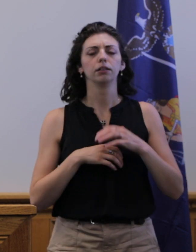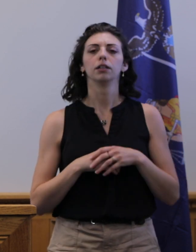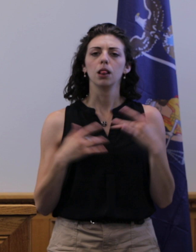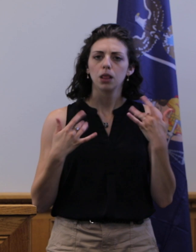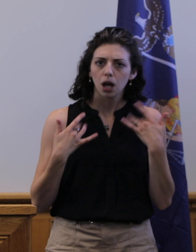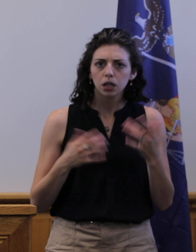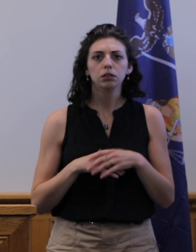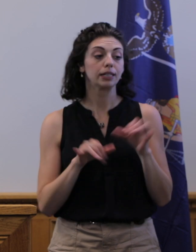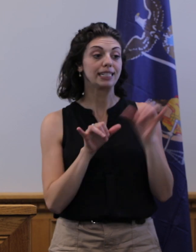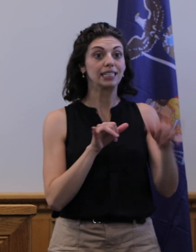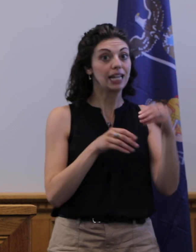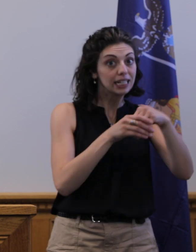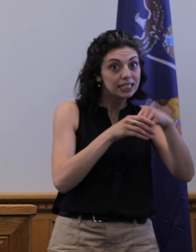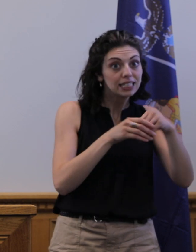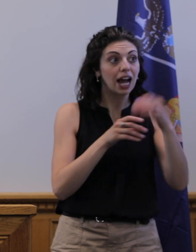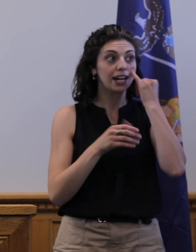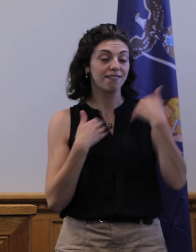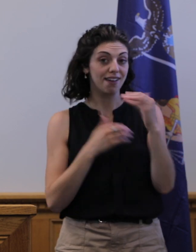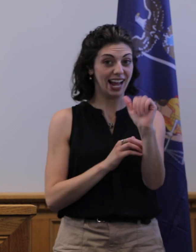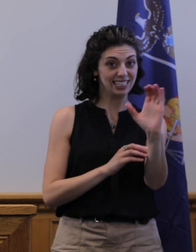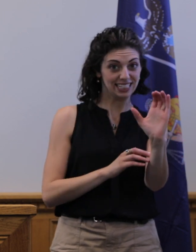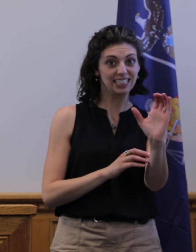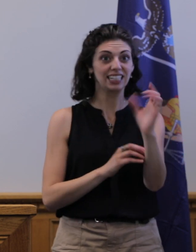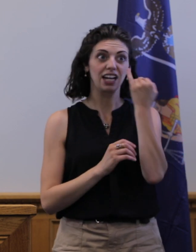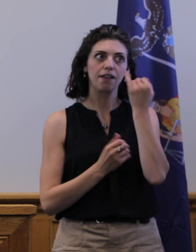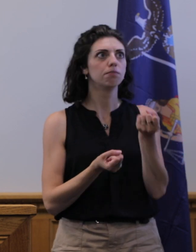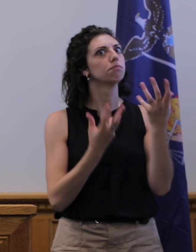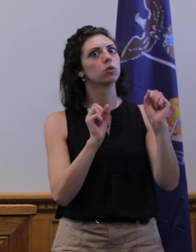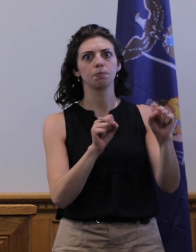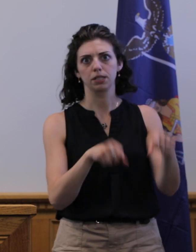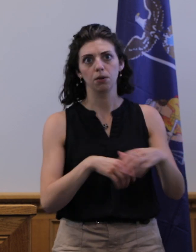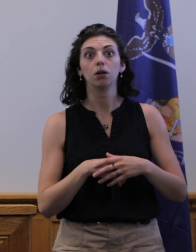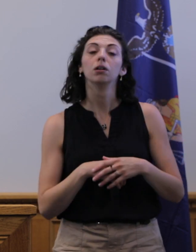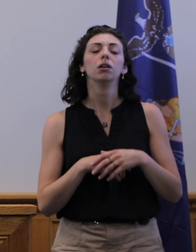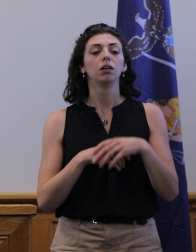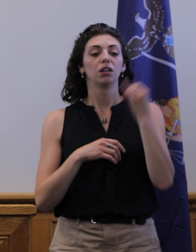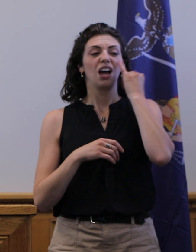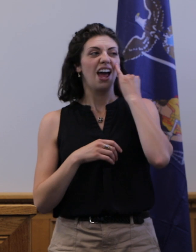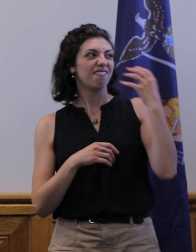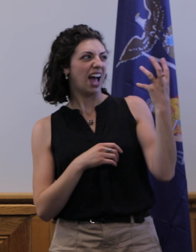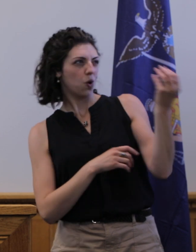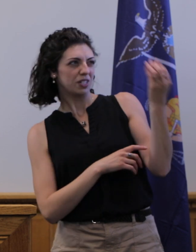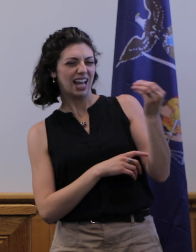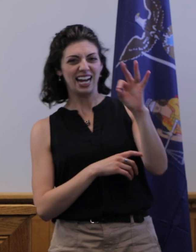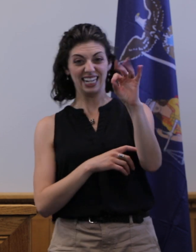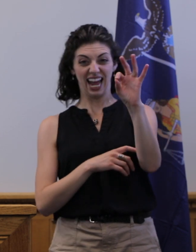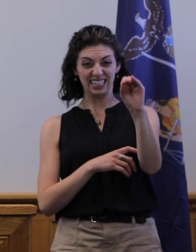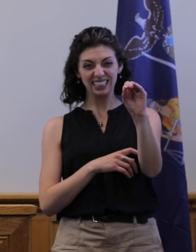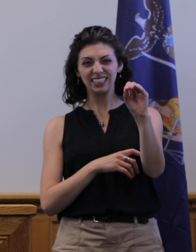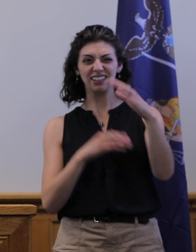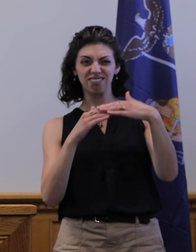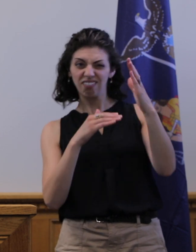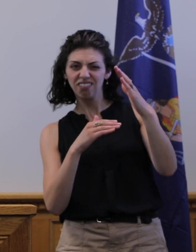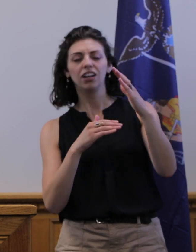in air-conditioned places as much as possible. When temperatures reach the 90s, fans may not help to